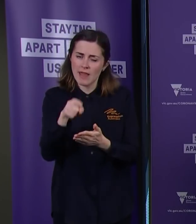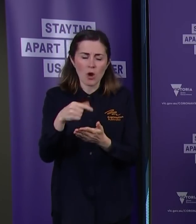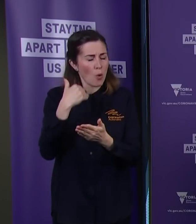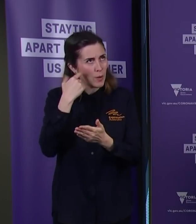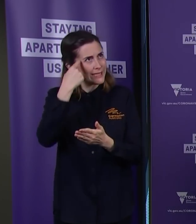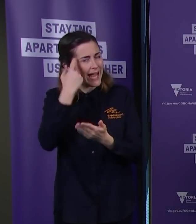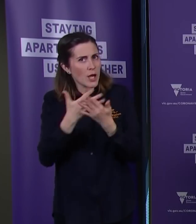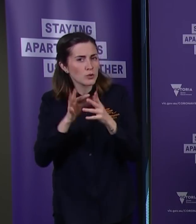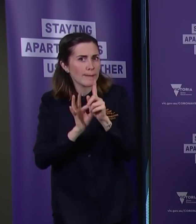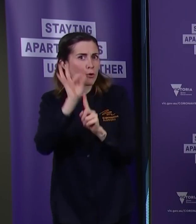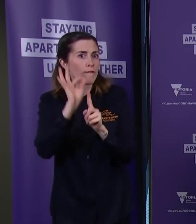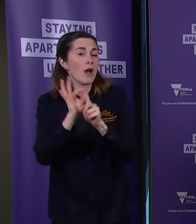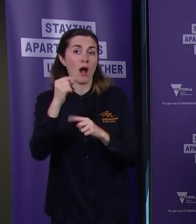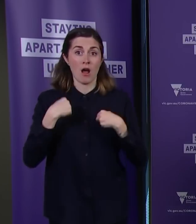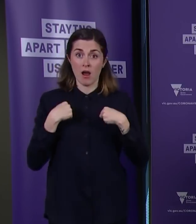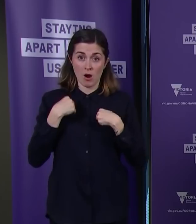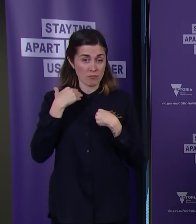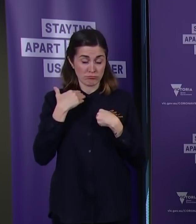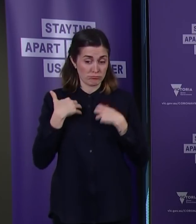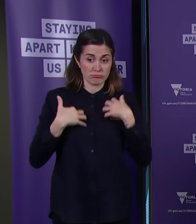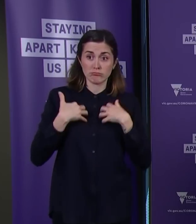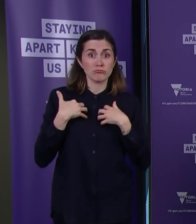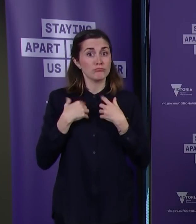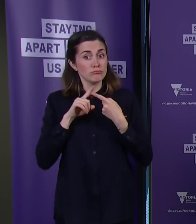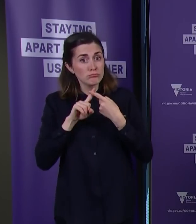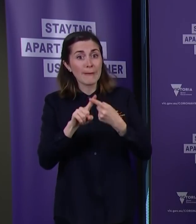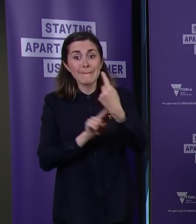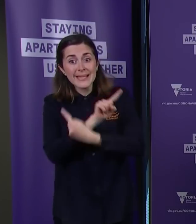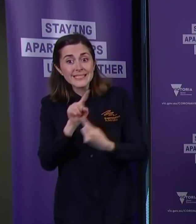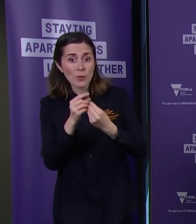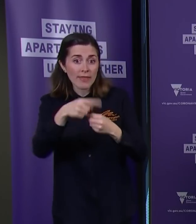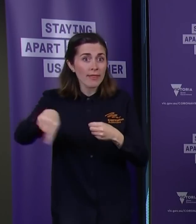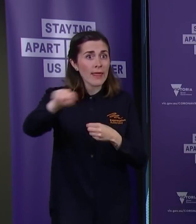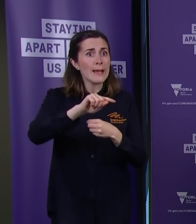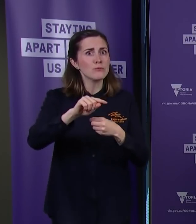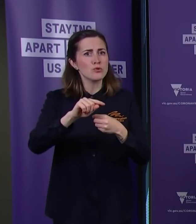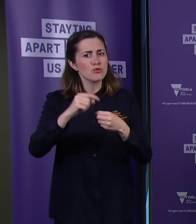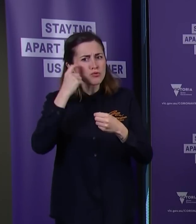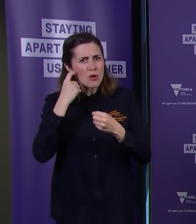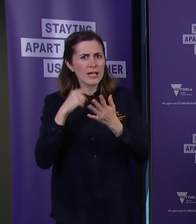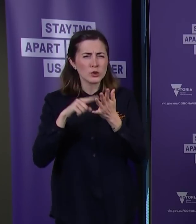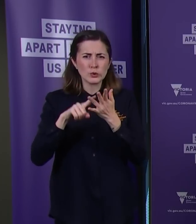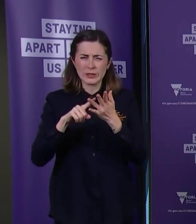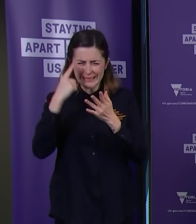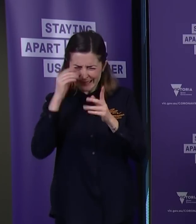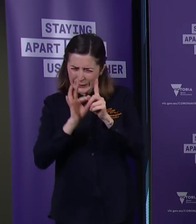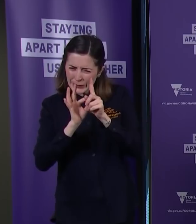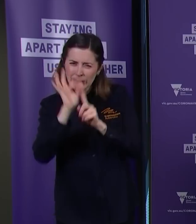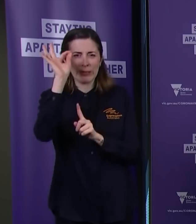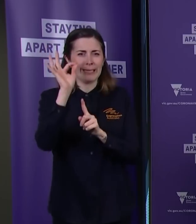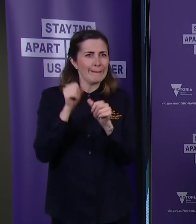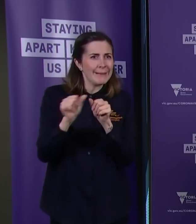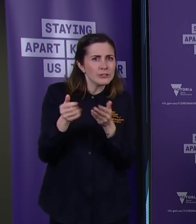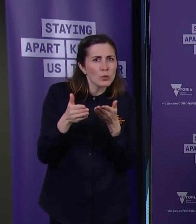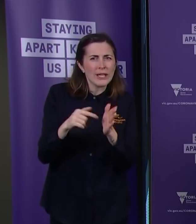And I look forward to continuing to work with those groups to drive these infection levels down to 0 healthcare workers